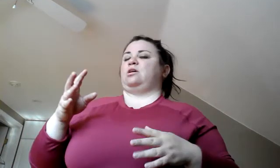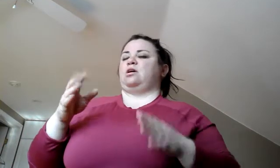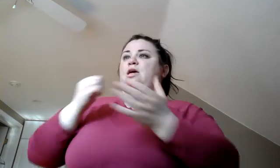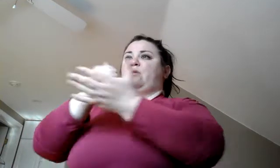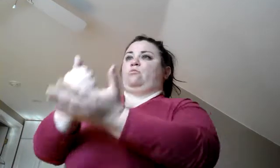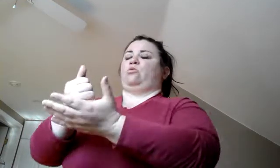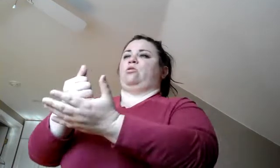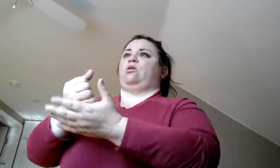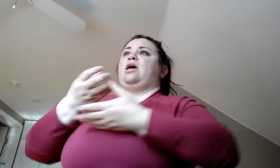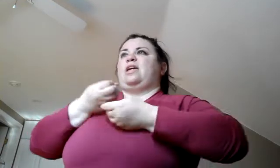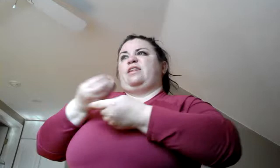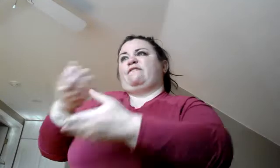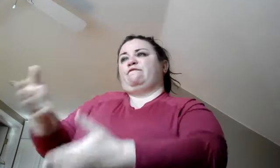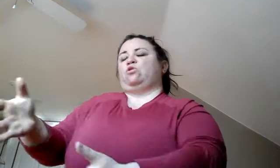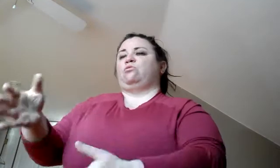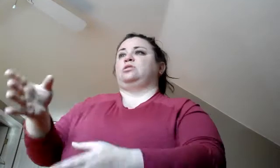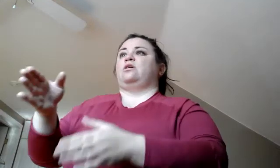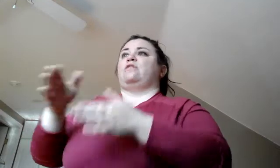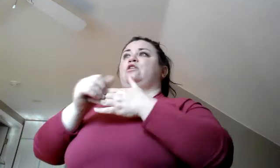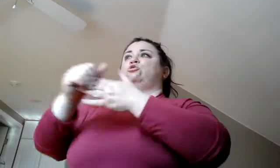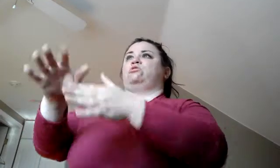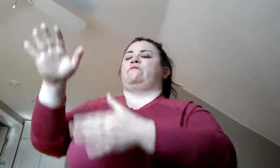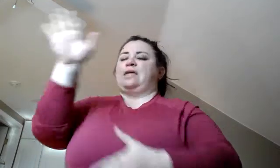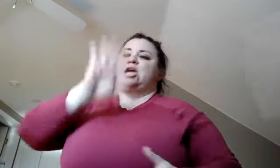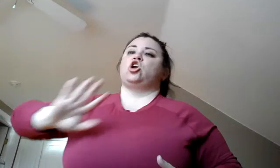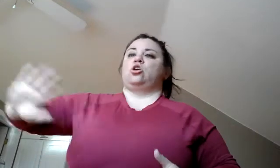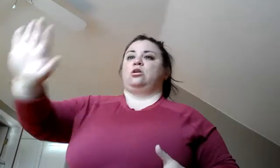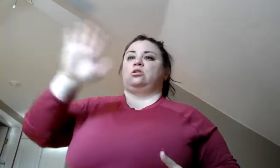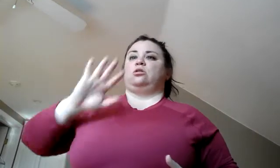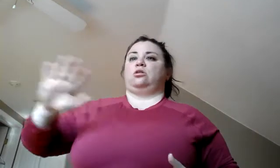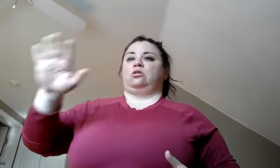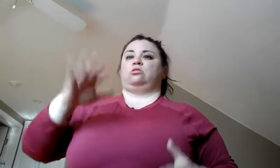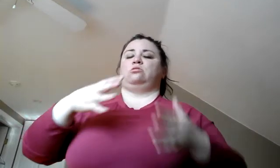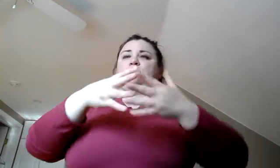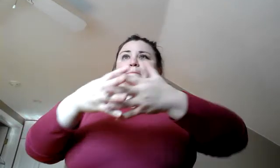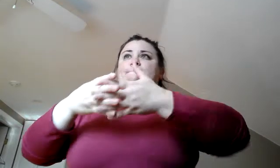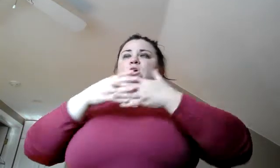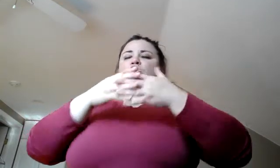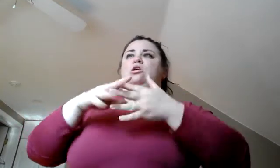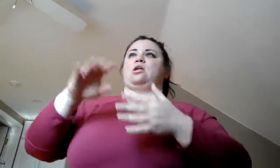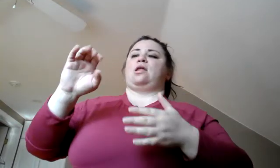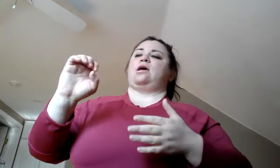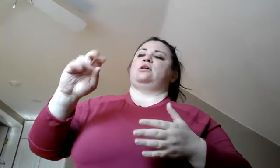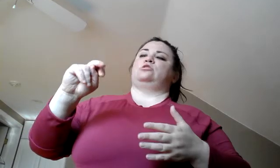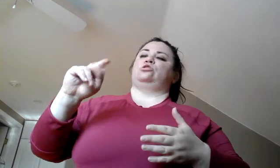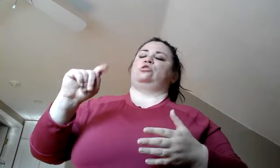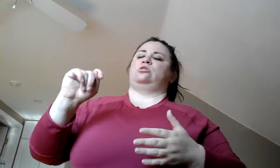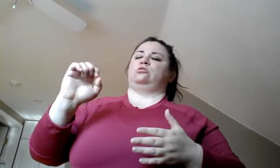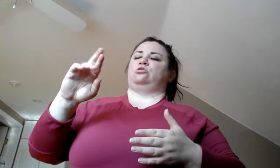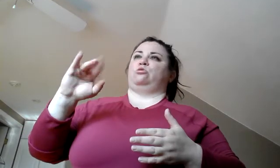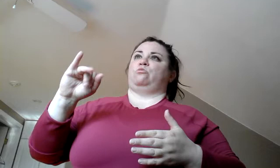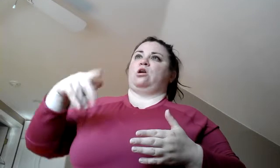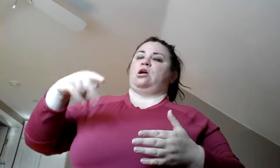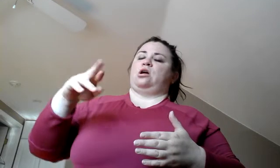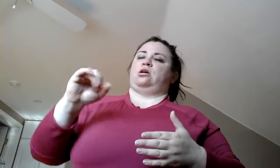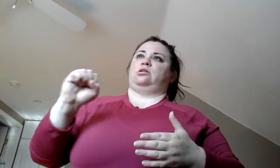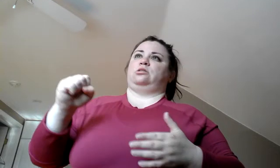that direction of that region. And it's called the American Enterprise Institute. And these folks on the right, conservatives, they're called